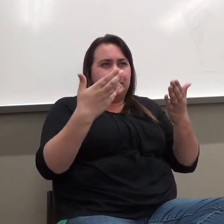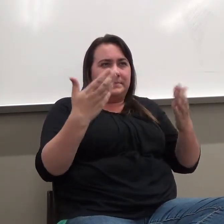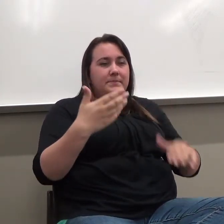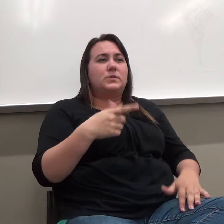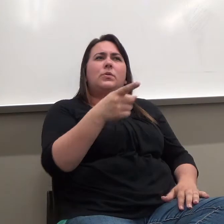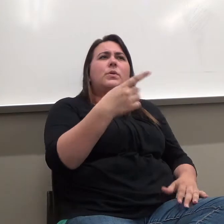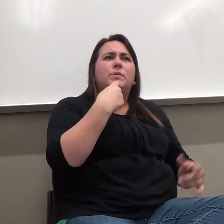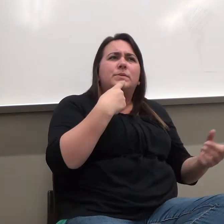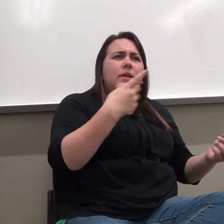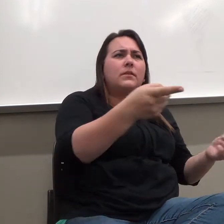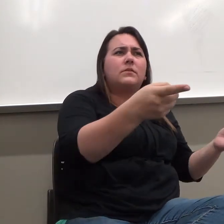what are you saying?